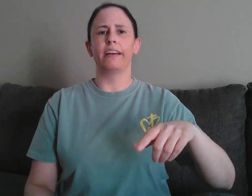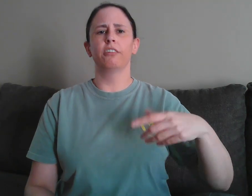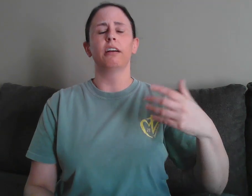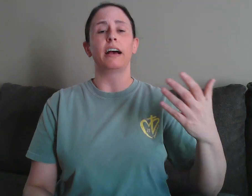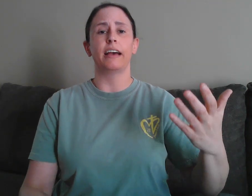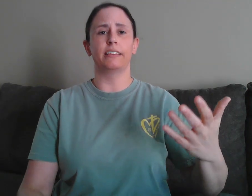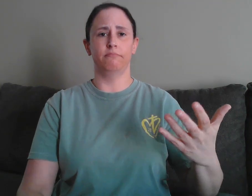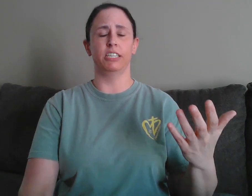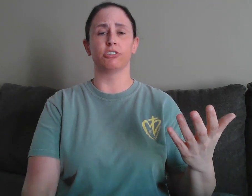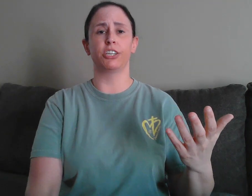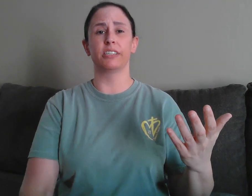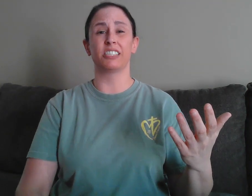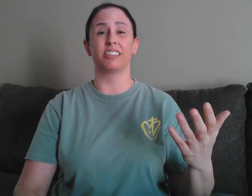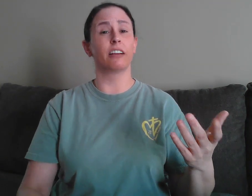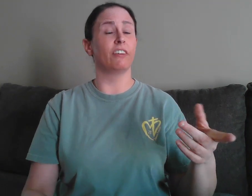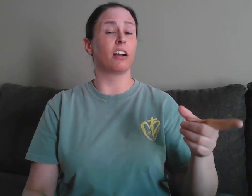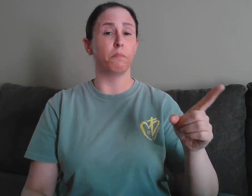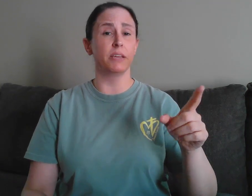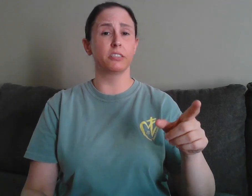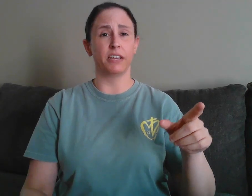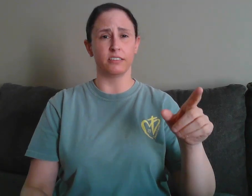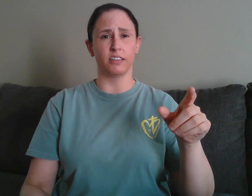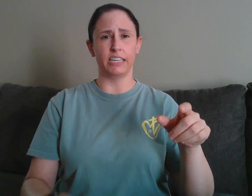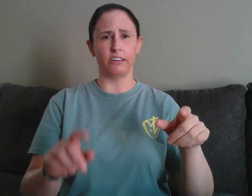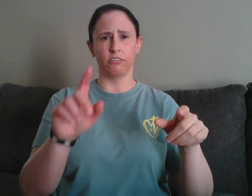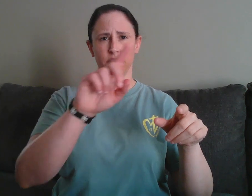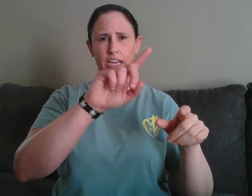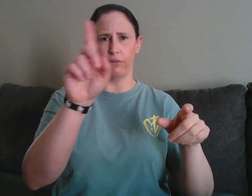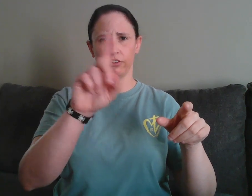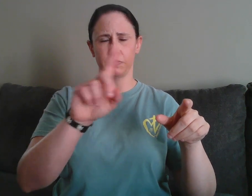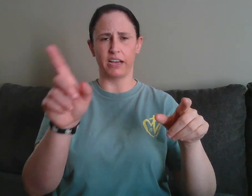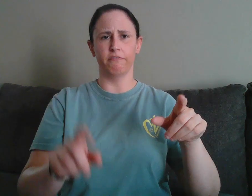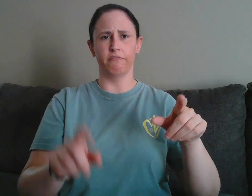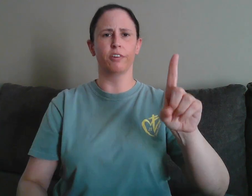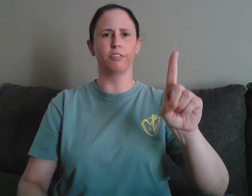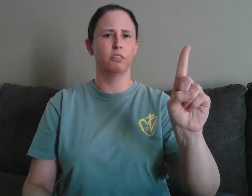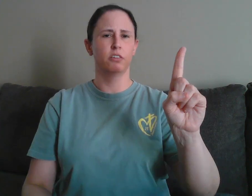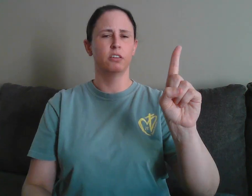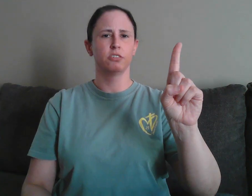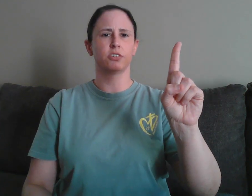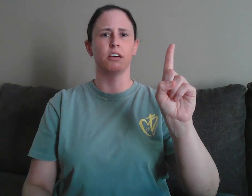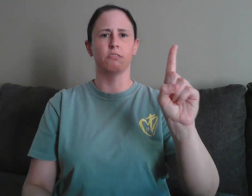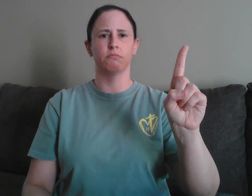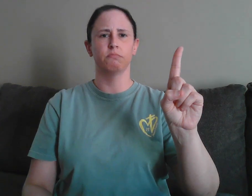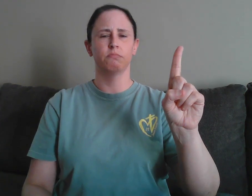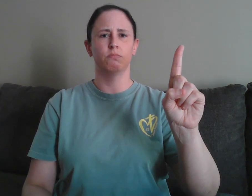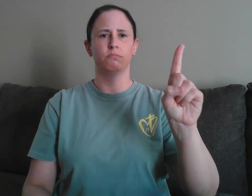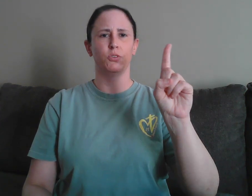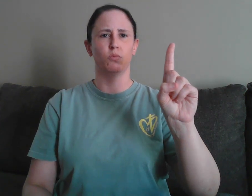Where, I tell students to think of a compass because the needle, how it goes back and forth. So do a